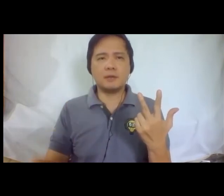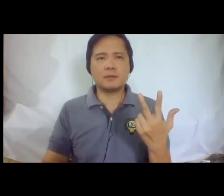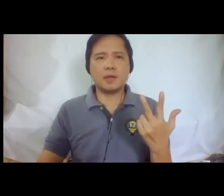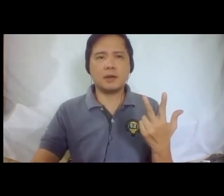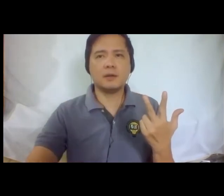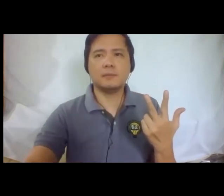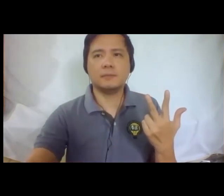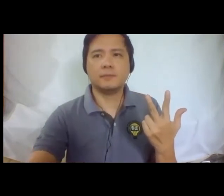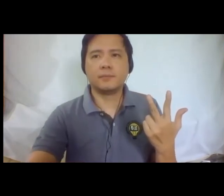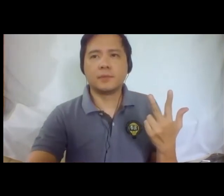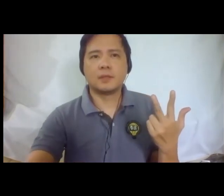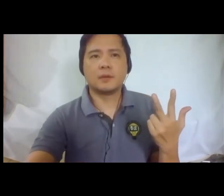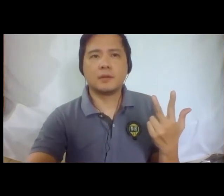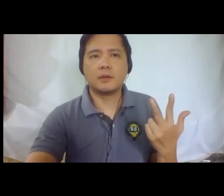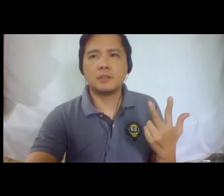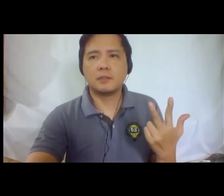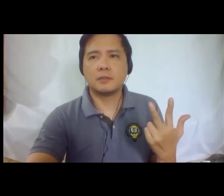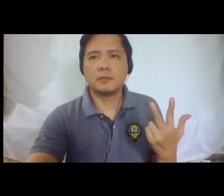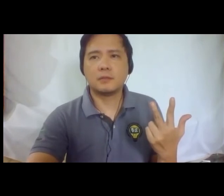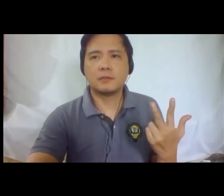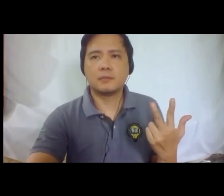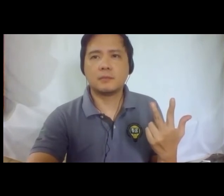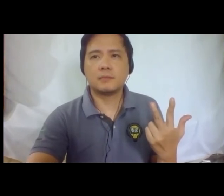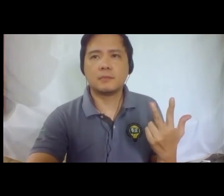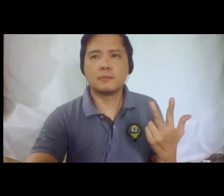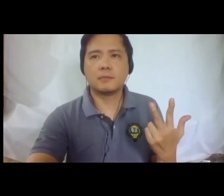Yummy. Yummy, okay.